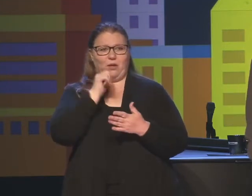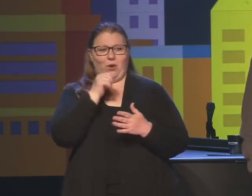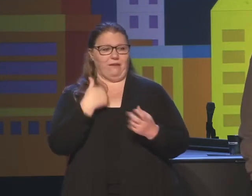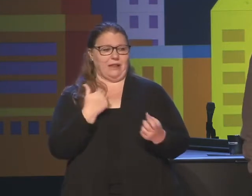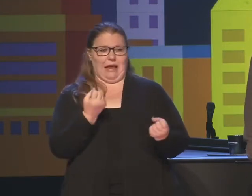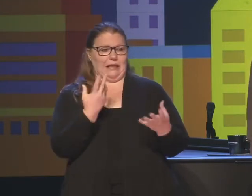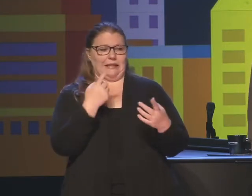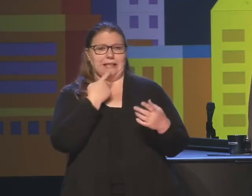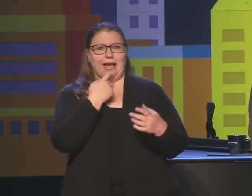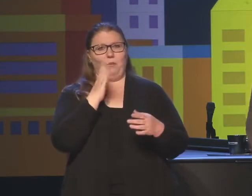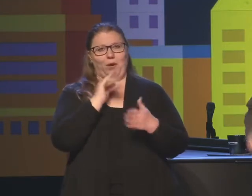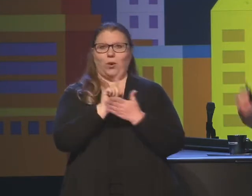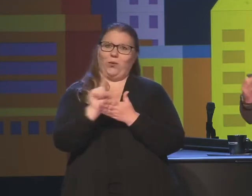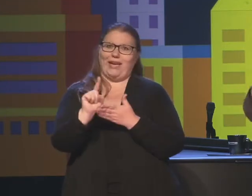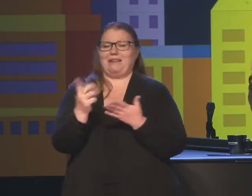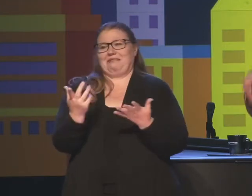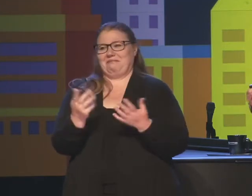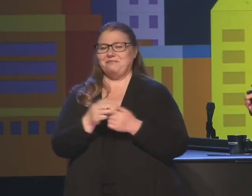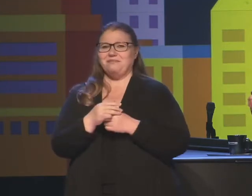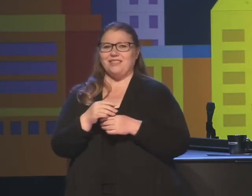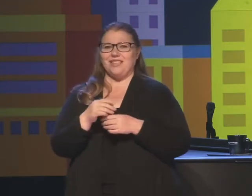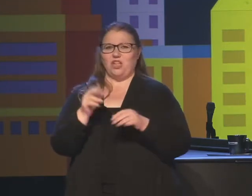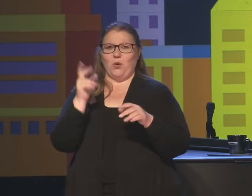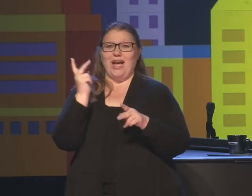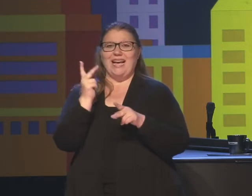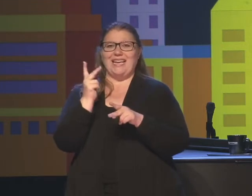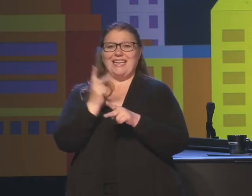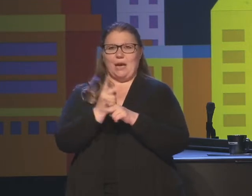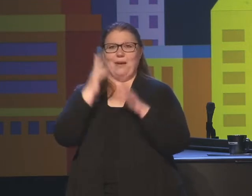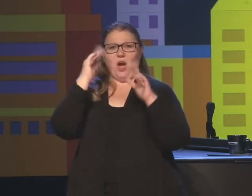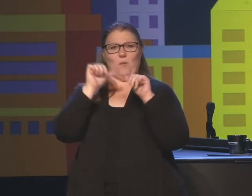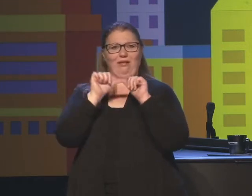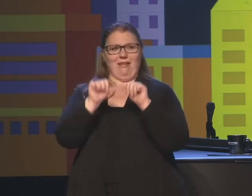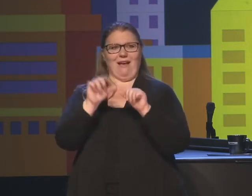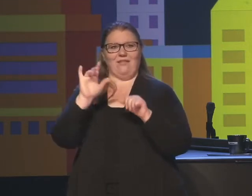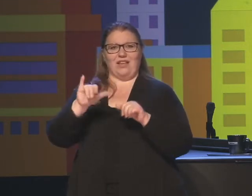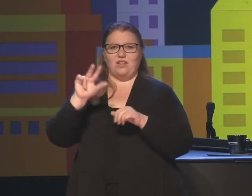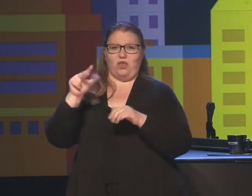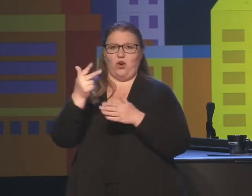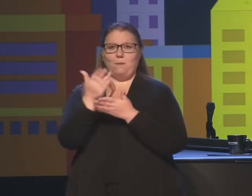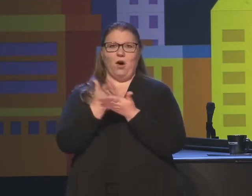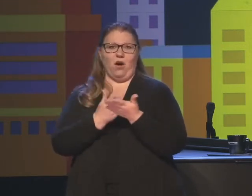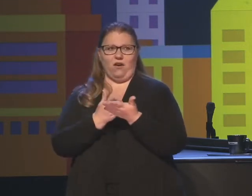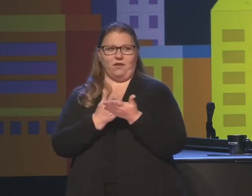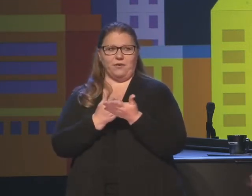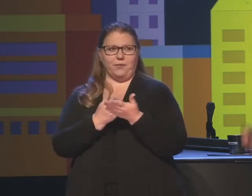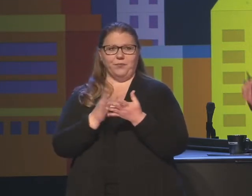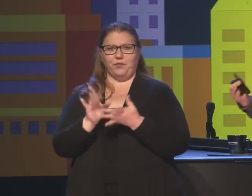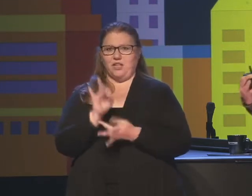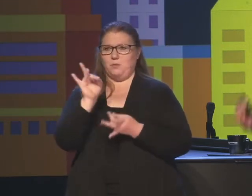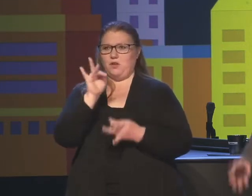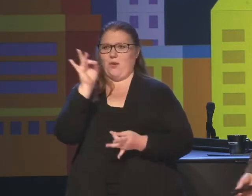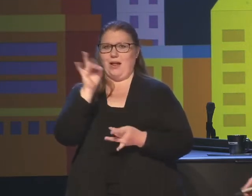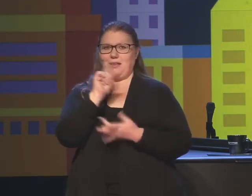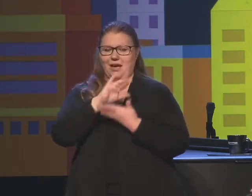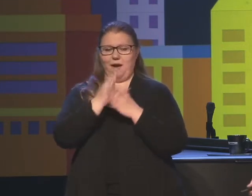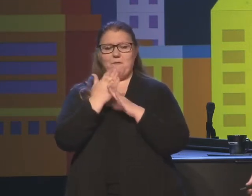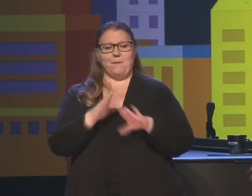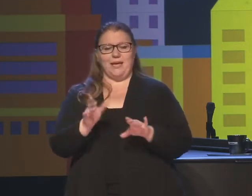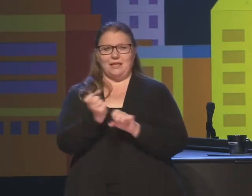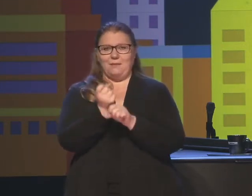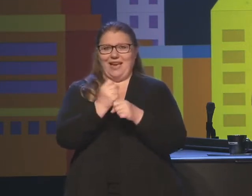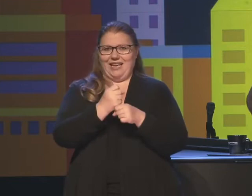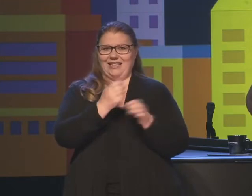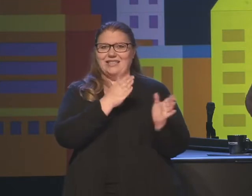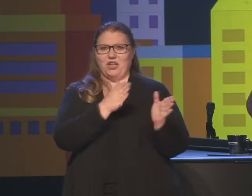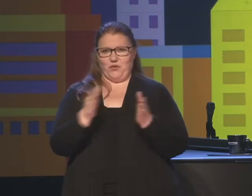know. So we're in this series called Keeping Hope Alive, which is kind of a third part in a spirituality of peacemaking series